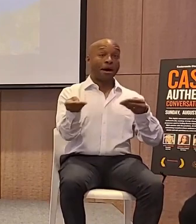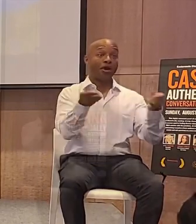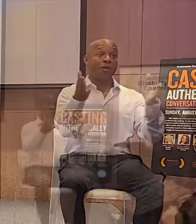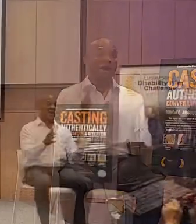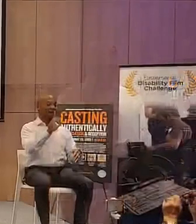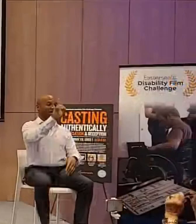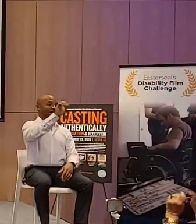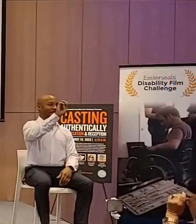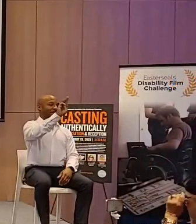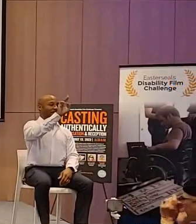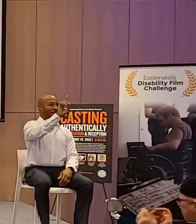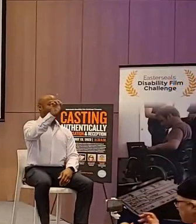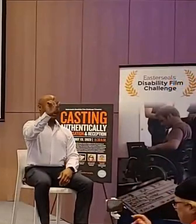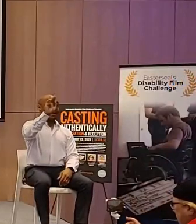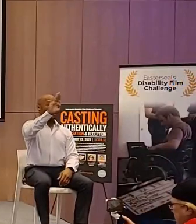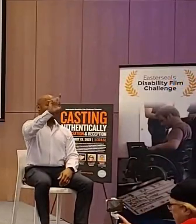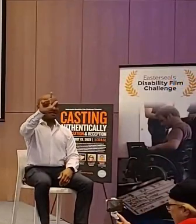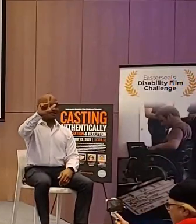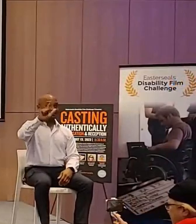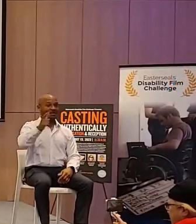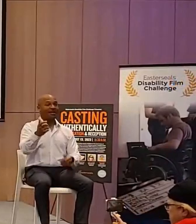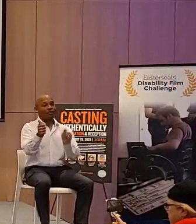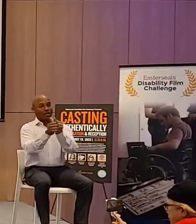Daniel, and the panel.